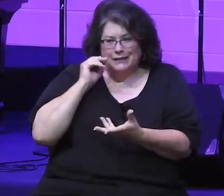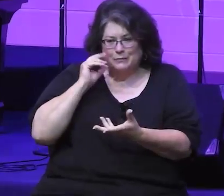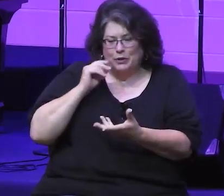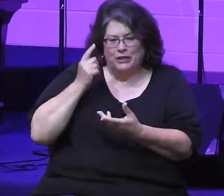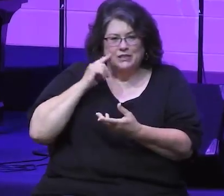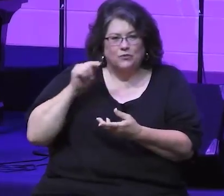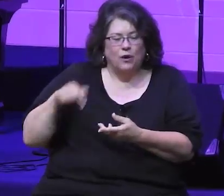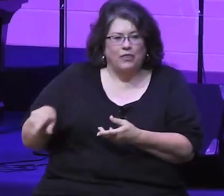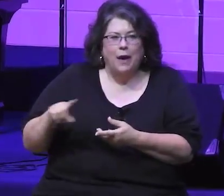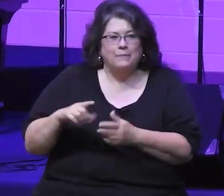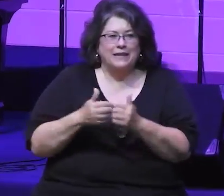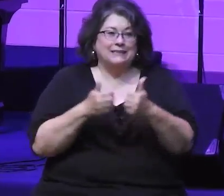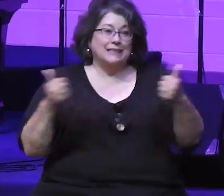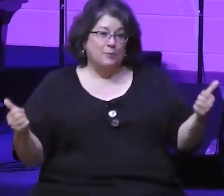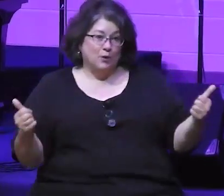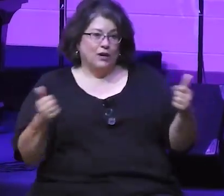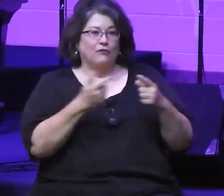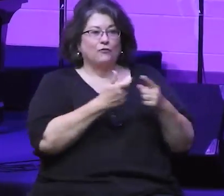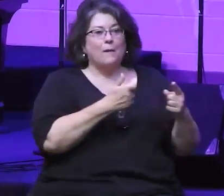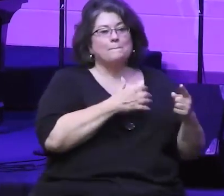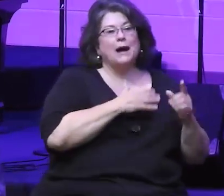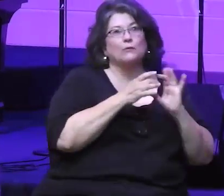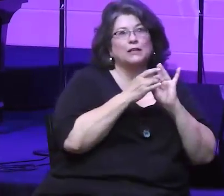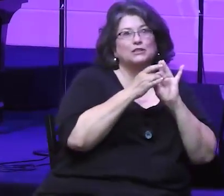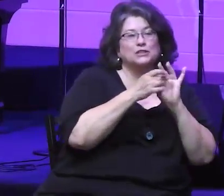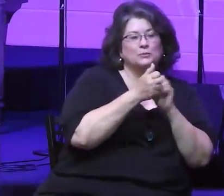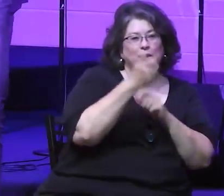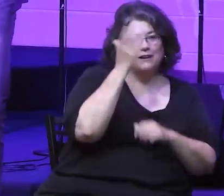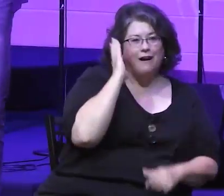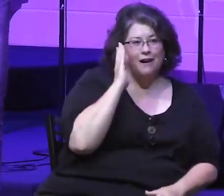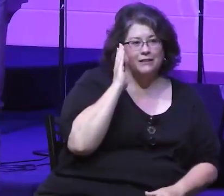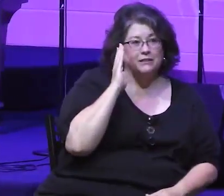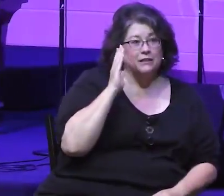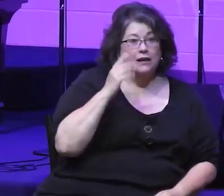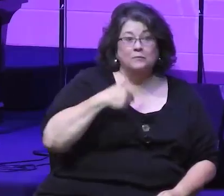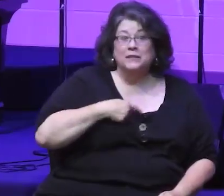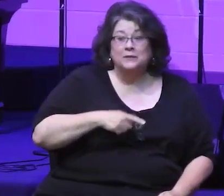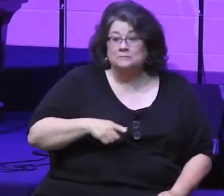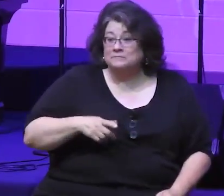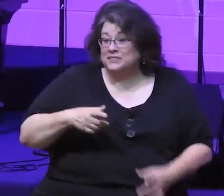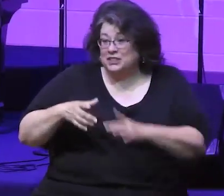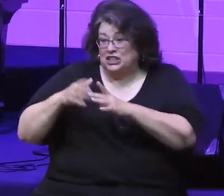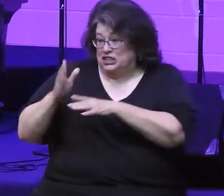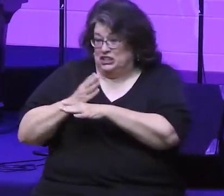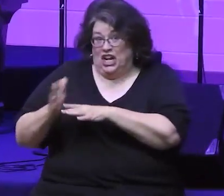worship of God and my mission to the world. And I haven't even started sharing the gospel yet.